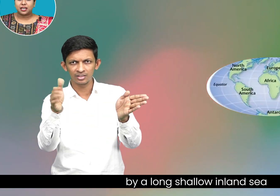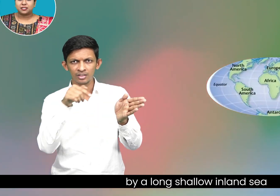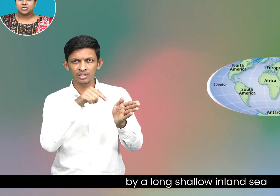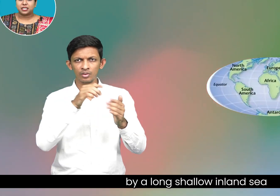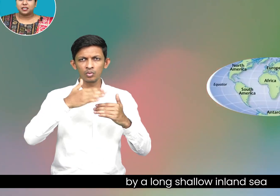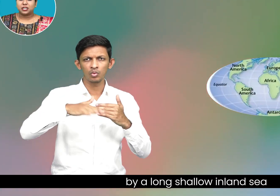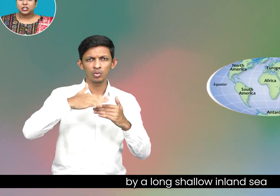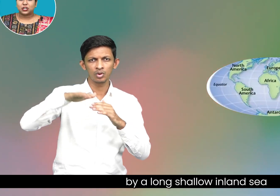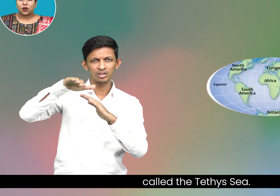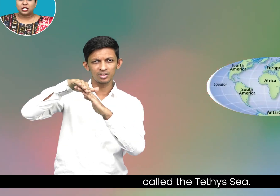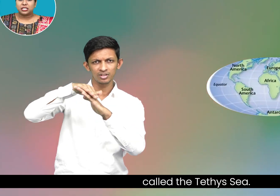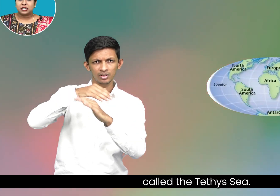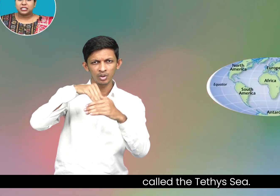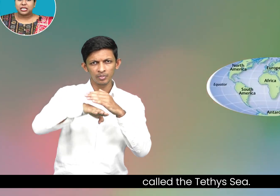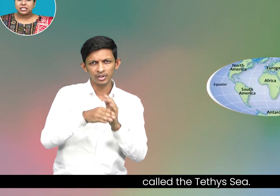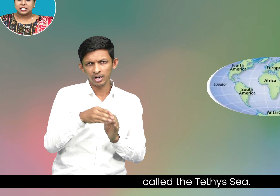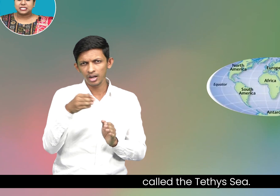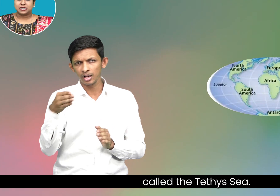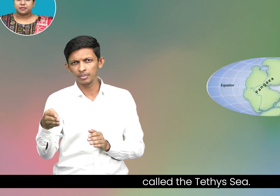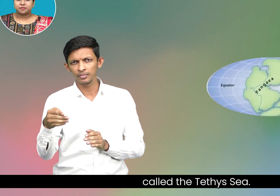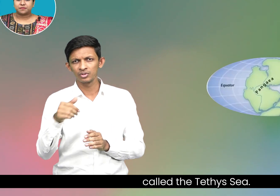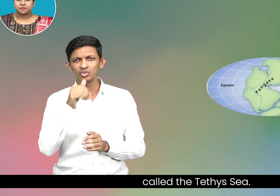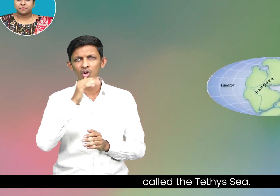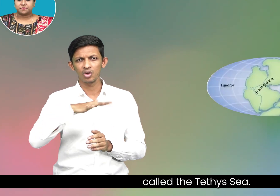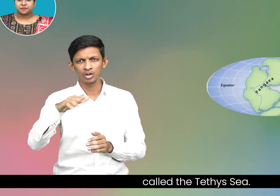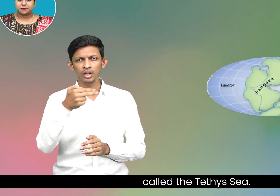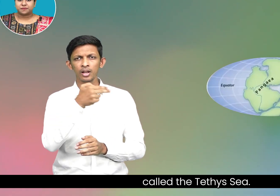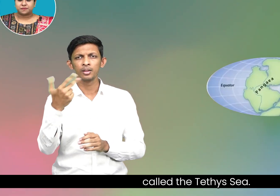inland sea called Tetis Sea.